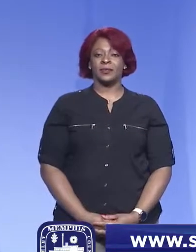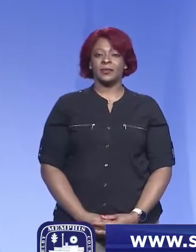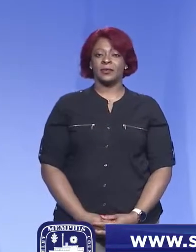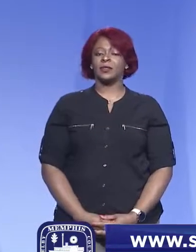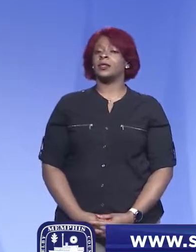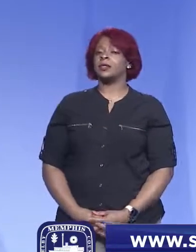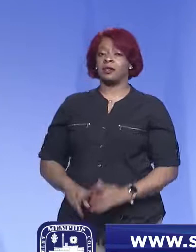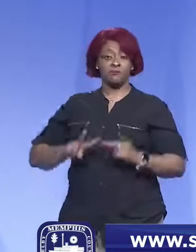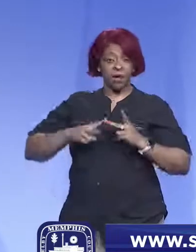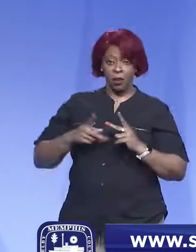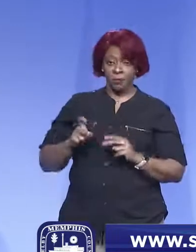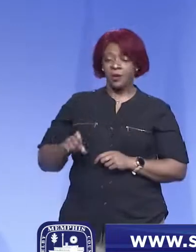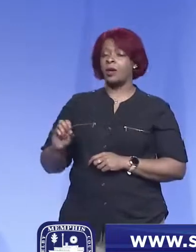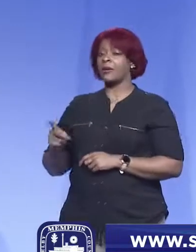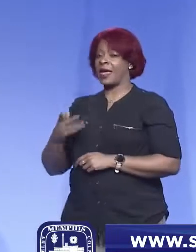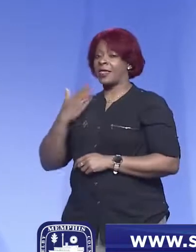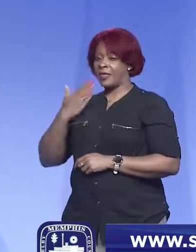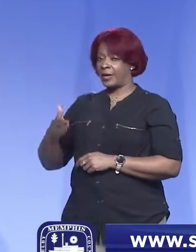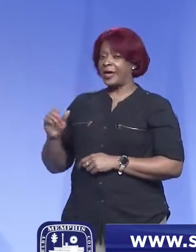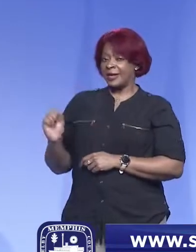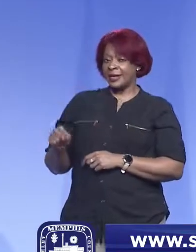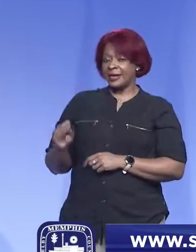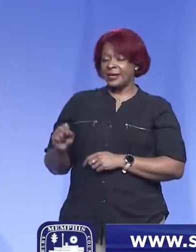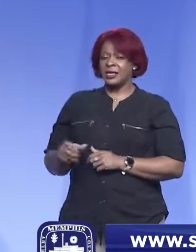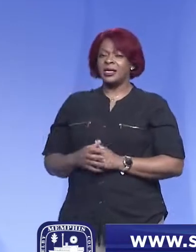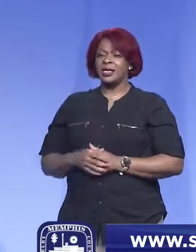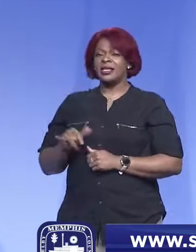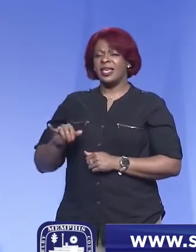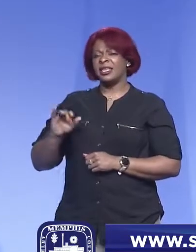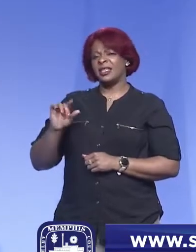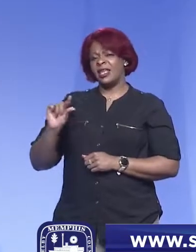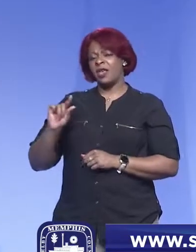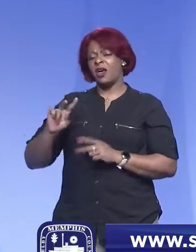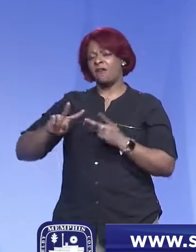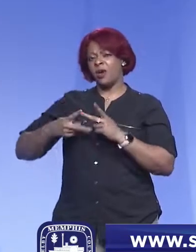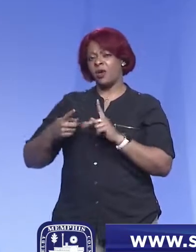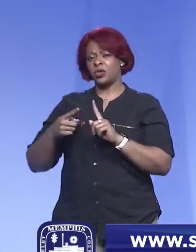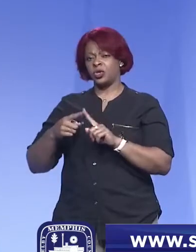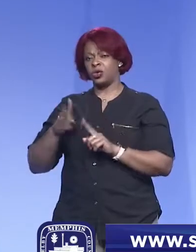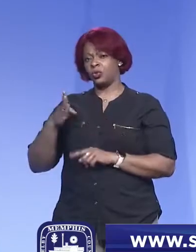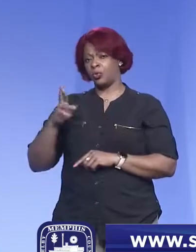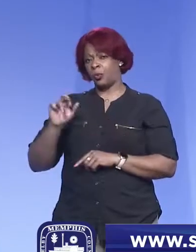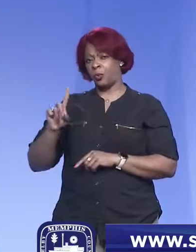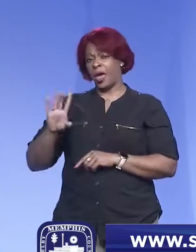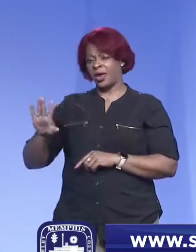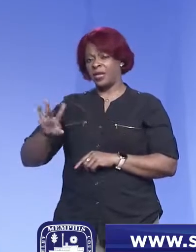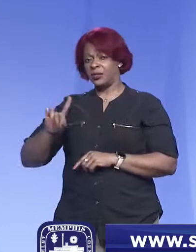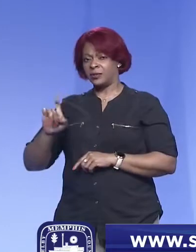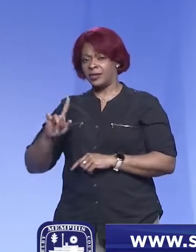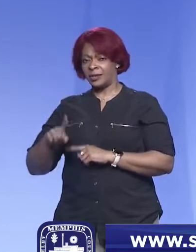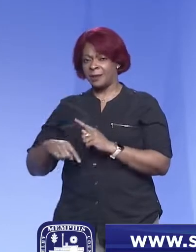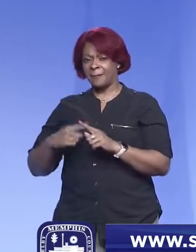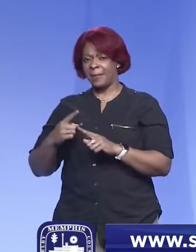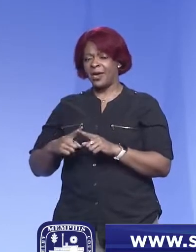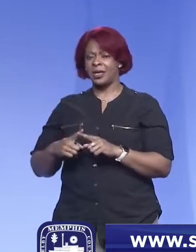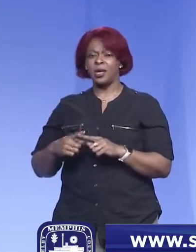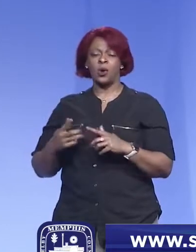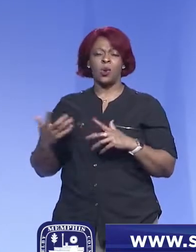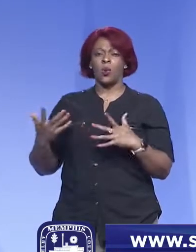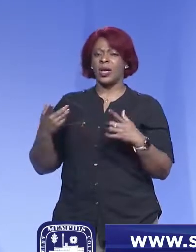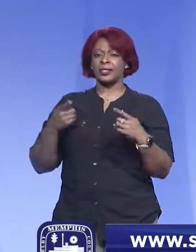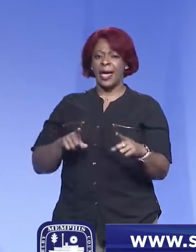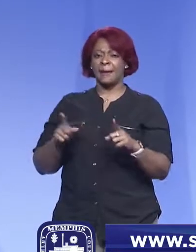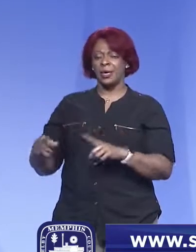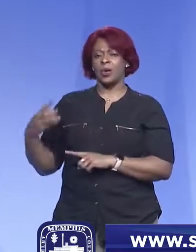Is there a follow-up? Thank you. Yeah, and this is kind of a follow-up to Brad's question about just what's happening